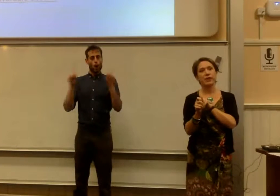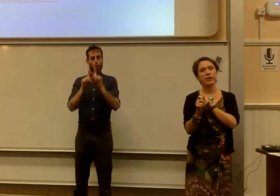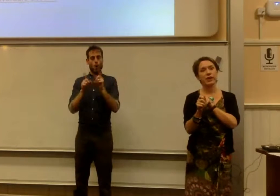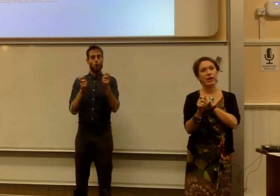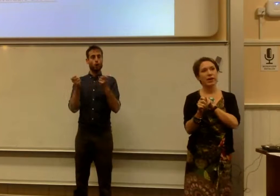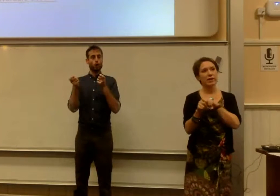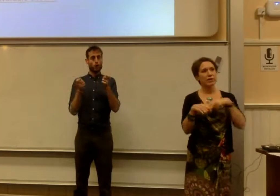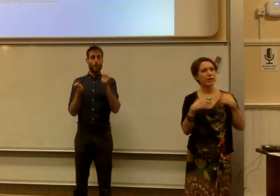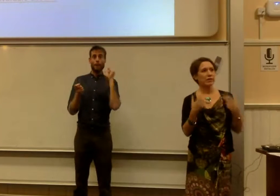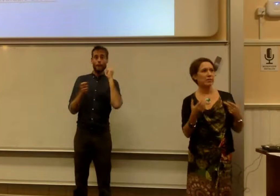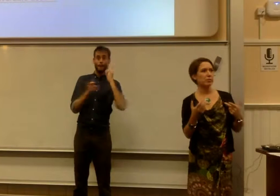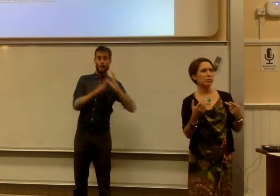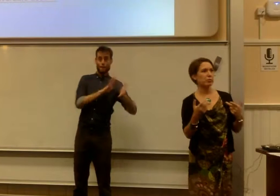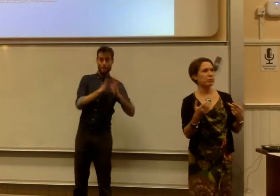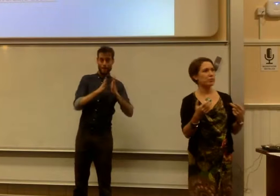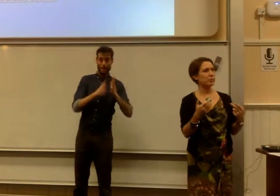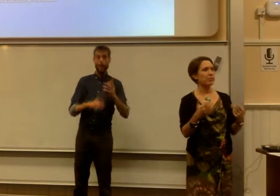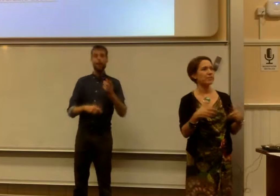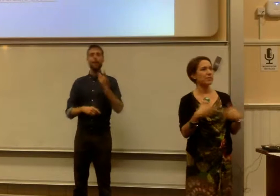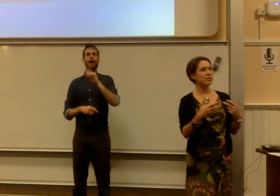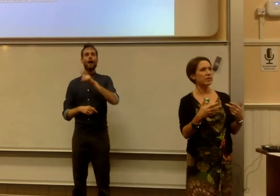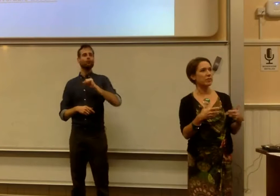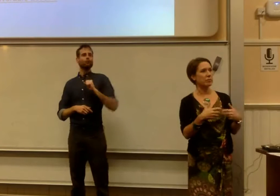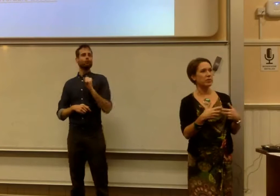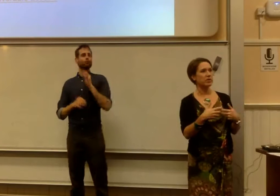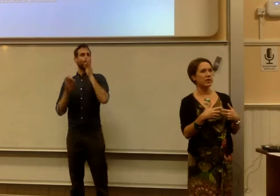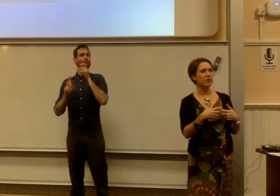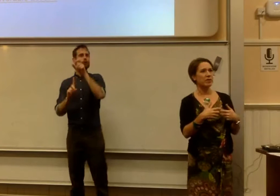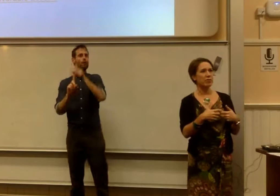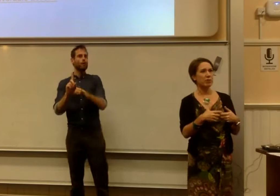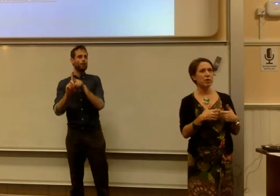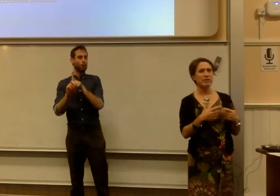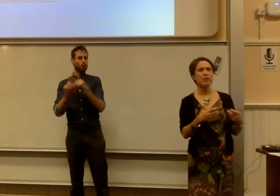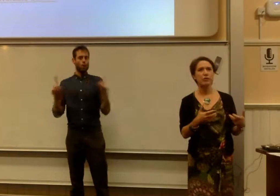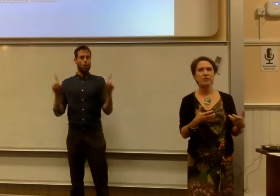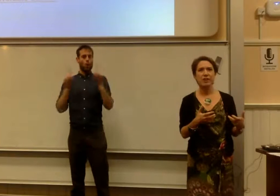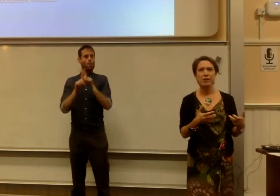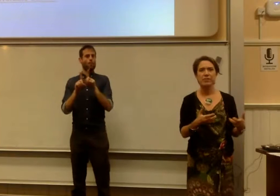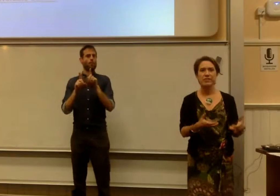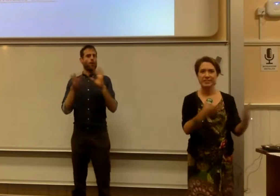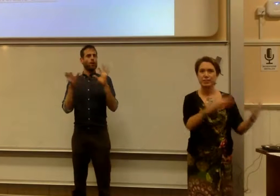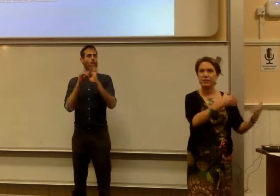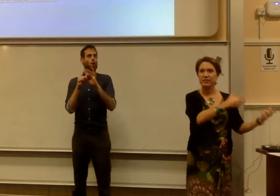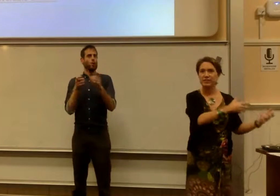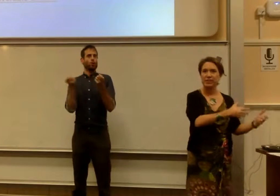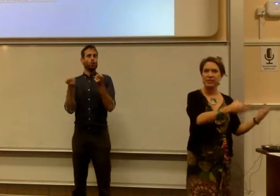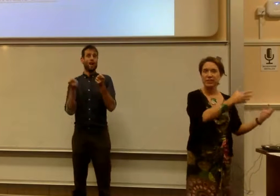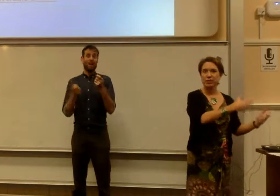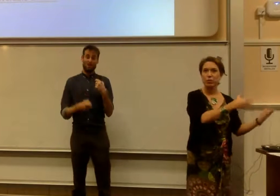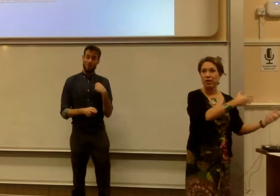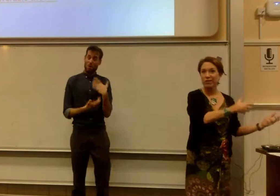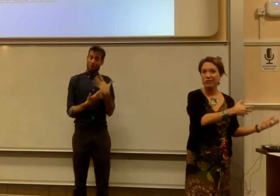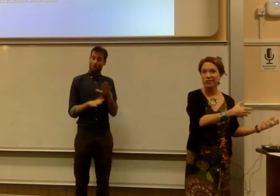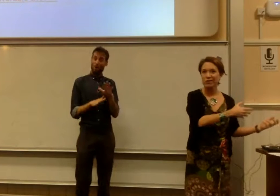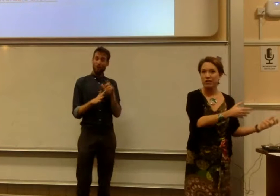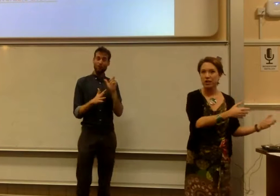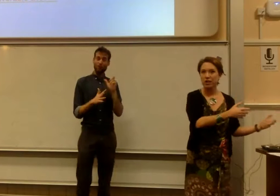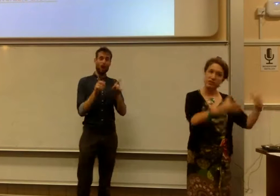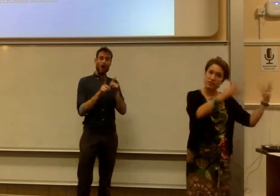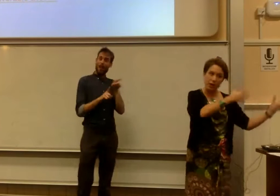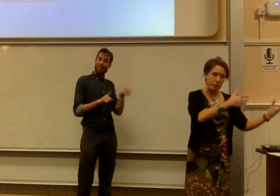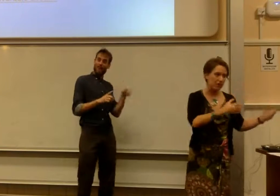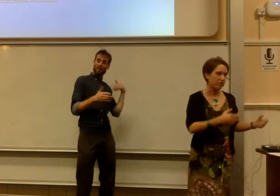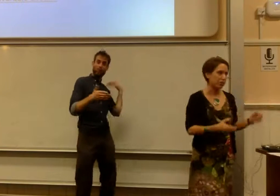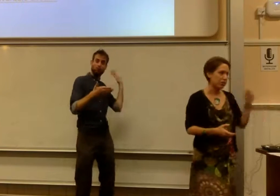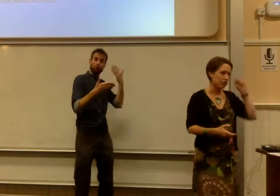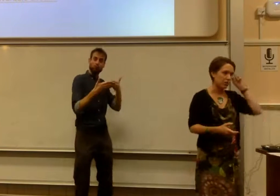BSL user, and I think that's an important principle. That's something that we've been doing for quite a long time in the disability world,